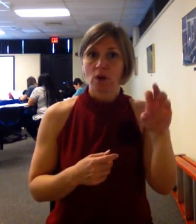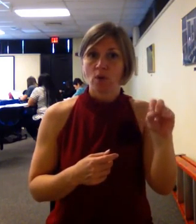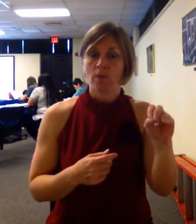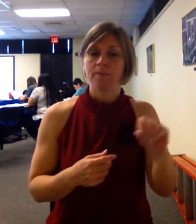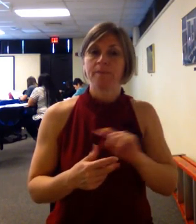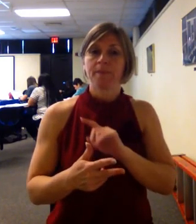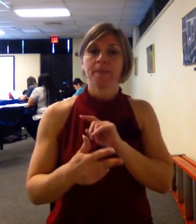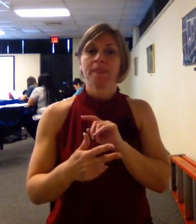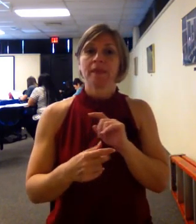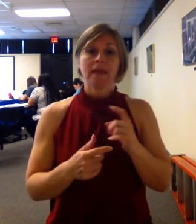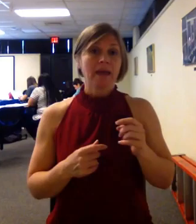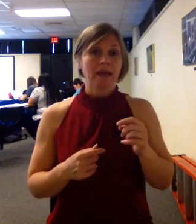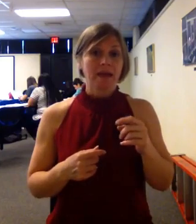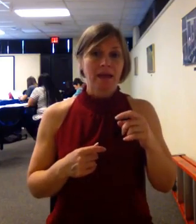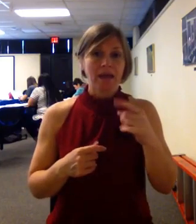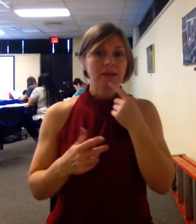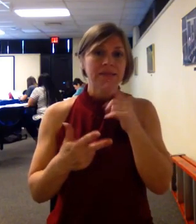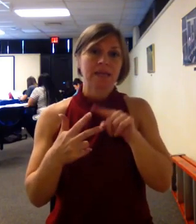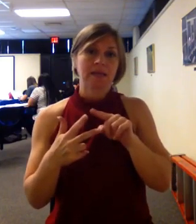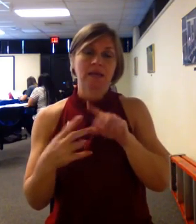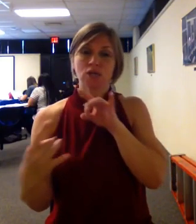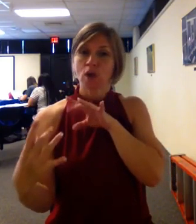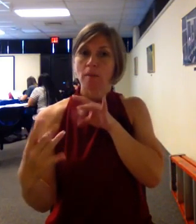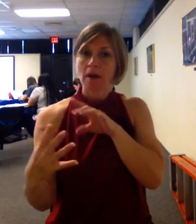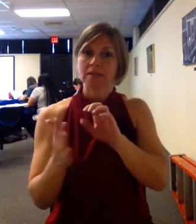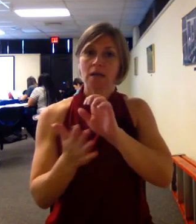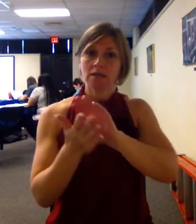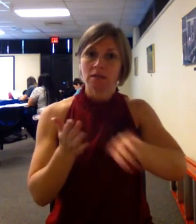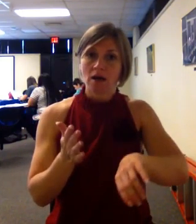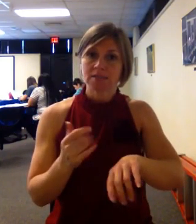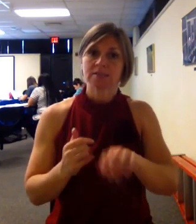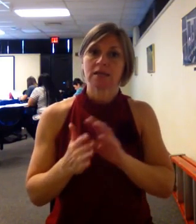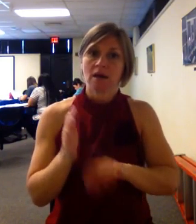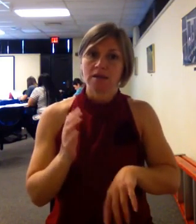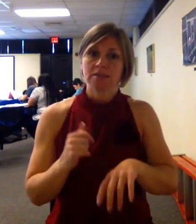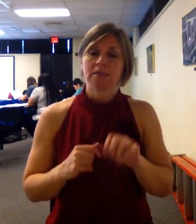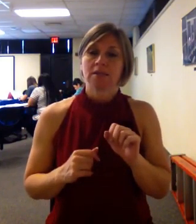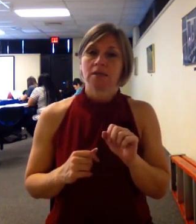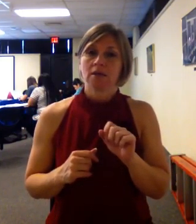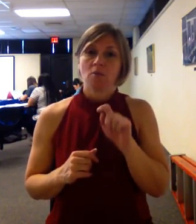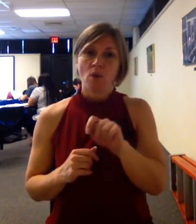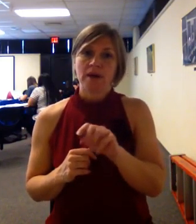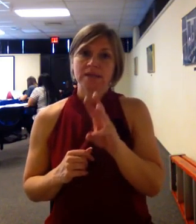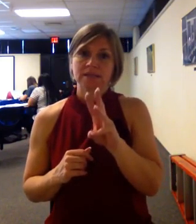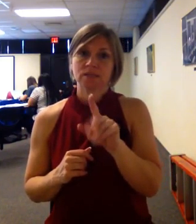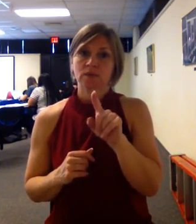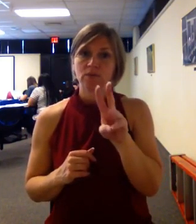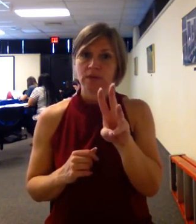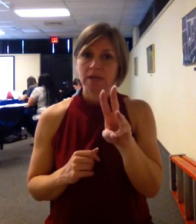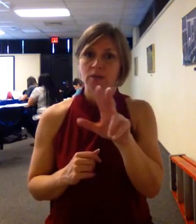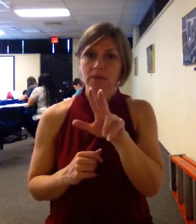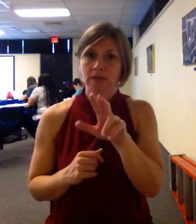Then what they're telling you is Starbucks lost 1.36%, and you take that times the fact that it's